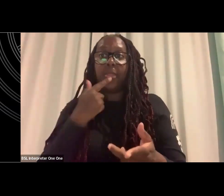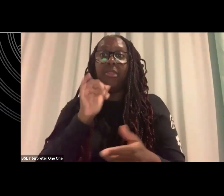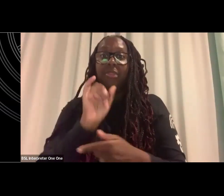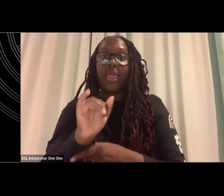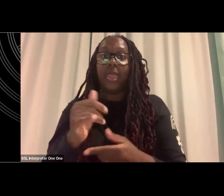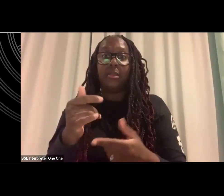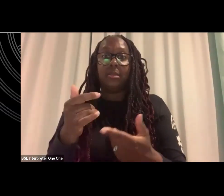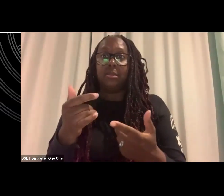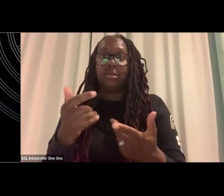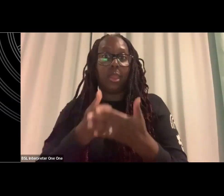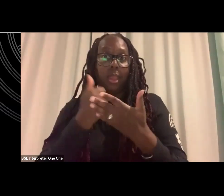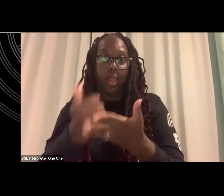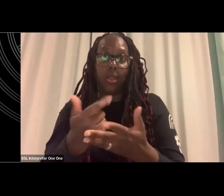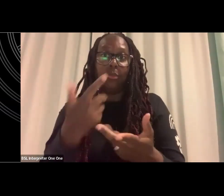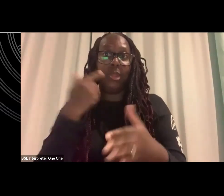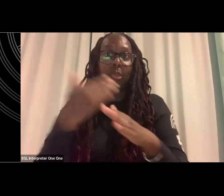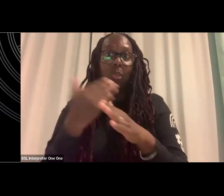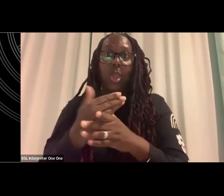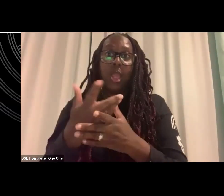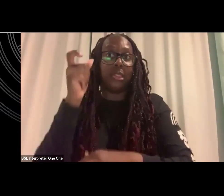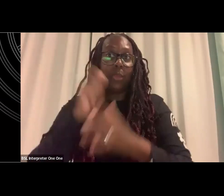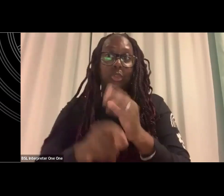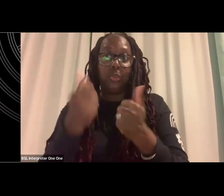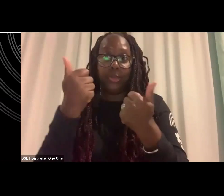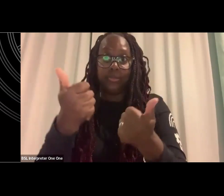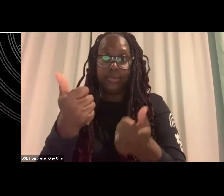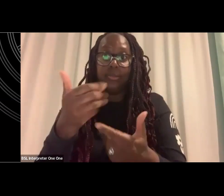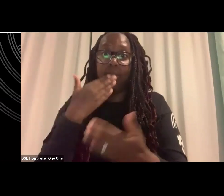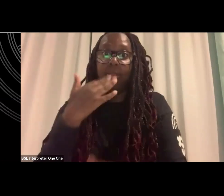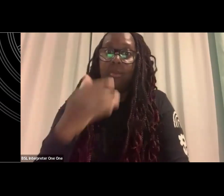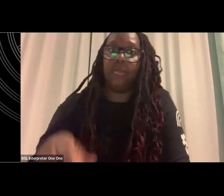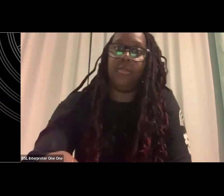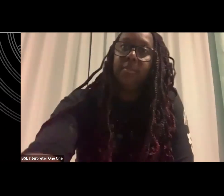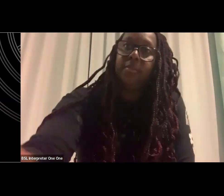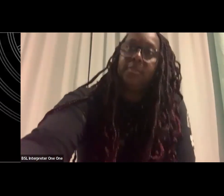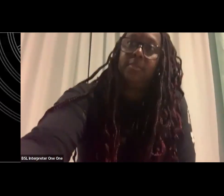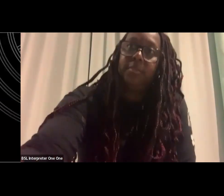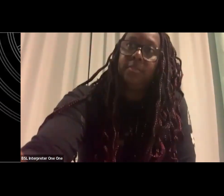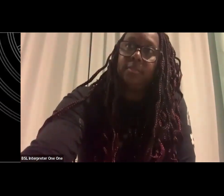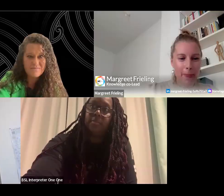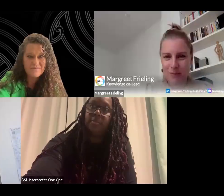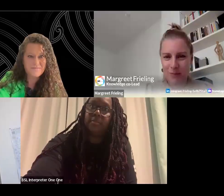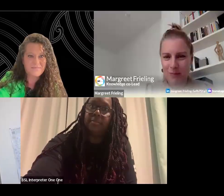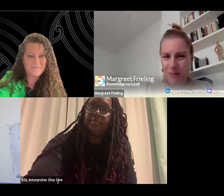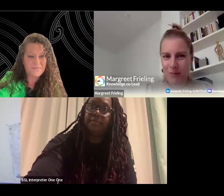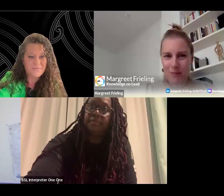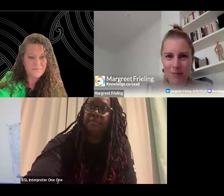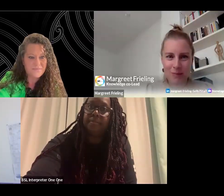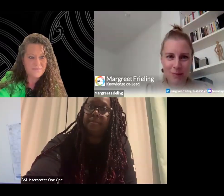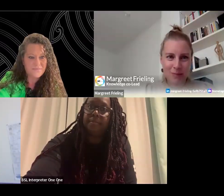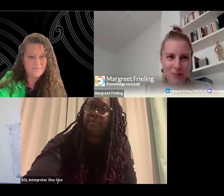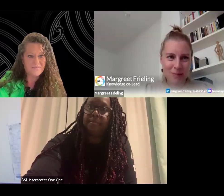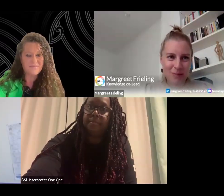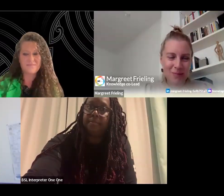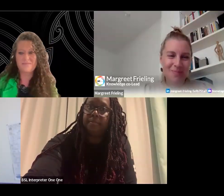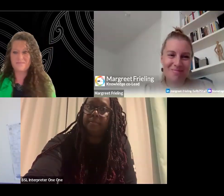of resonance with the work that we're collectively engaged in. Thank you. Thanks so much, Sasha. And Sasha is staying up really